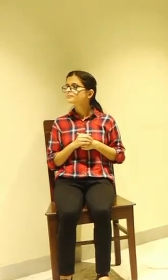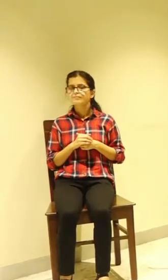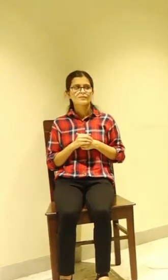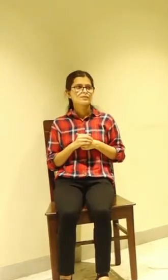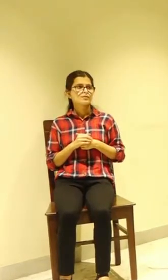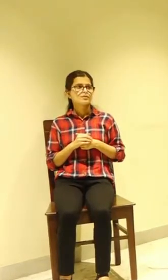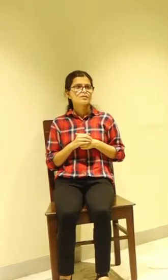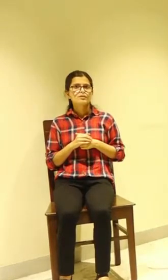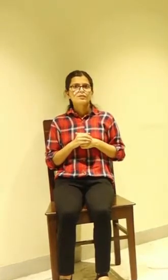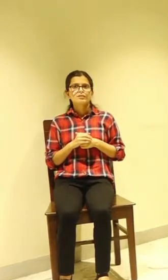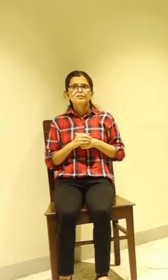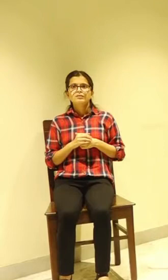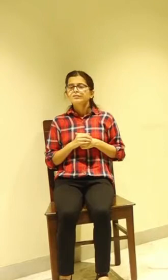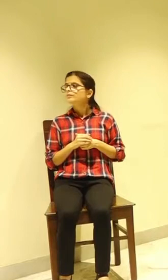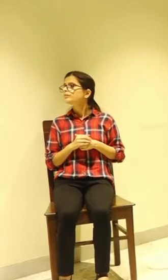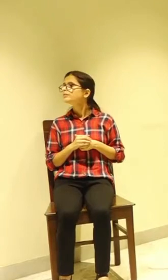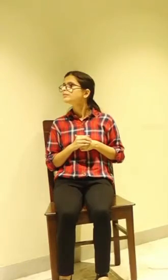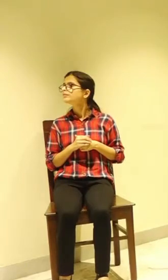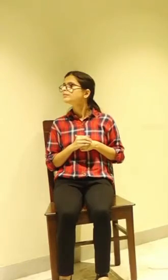Would you have any?